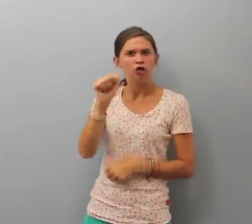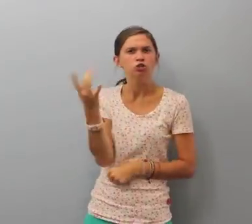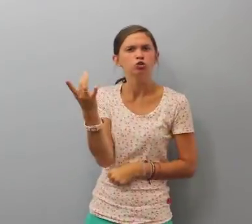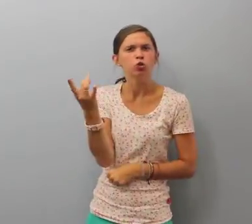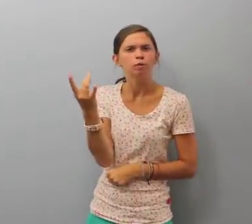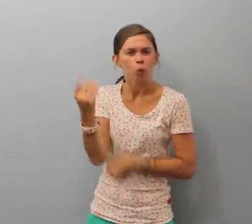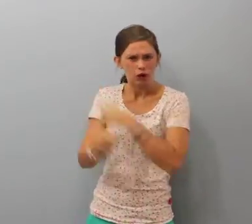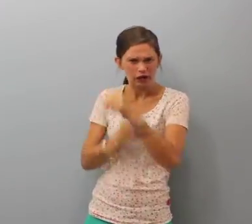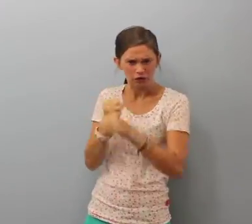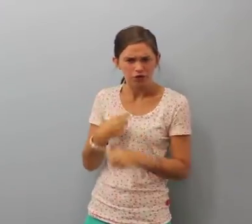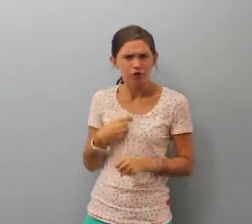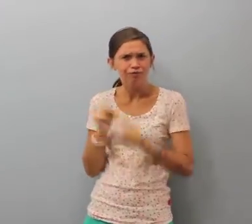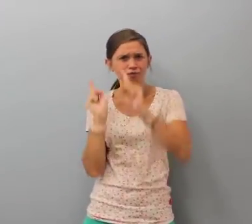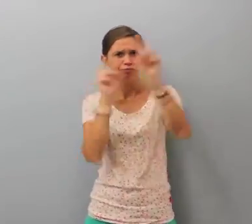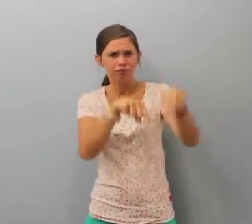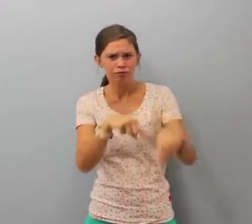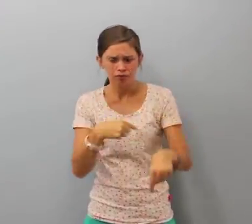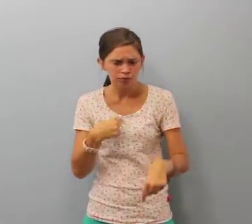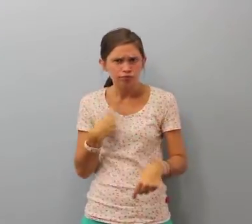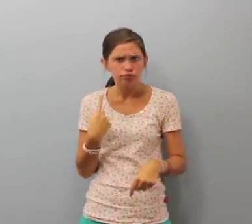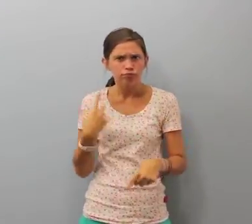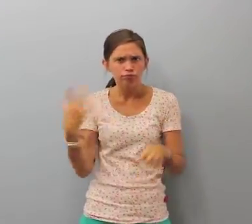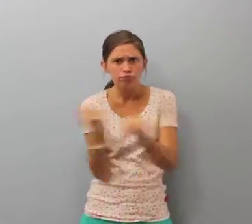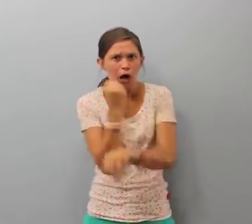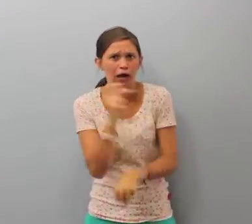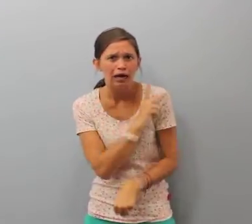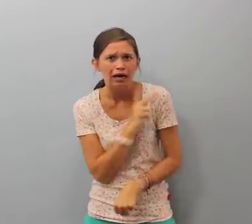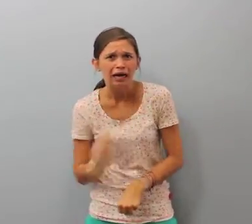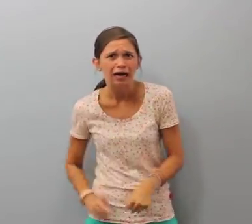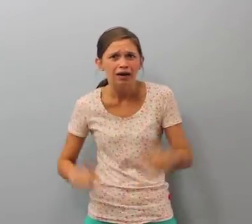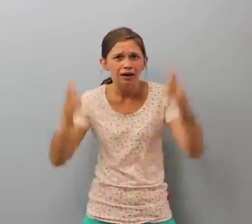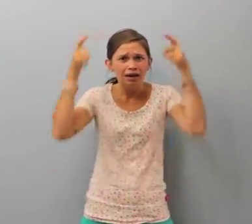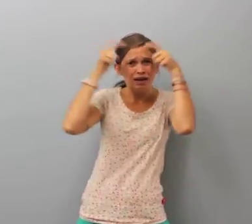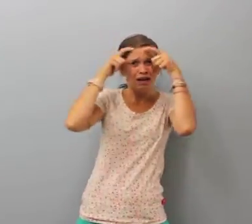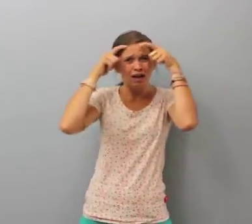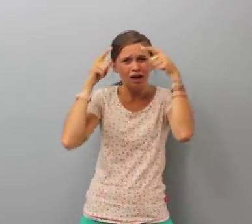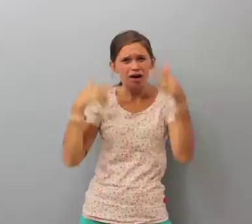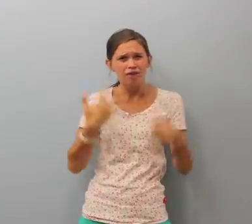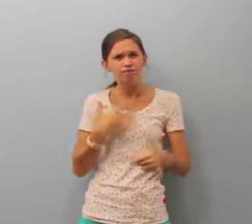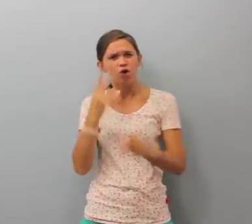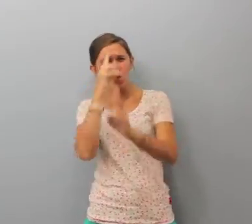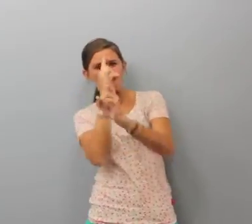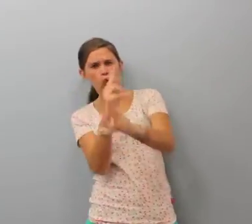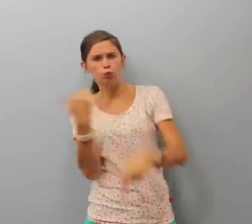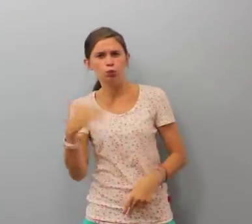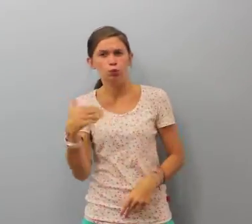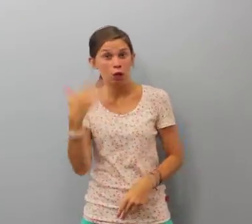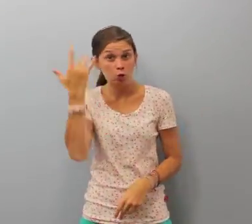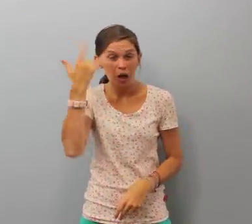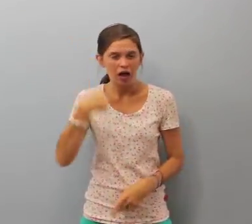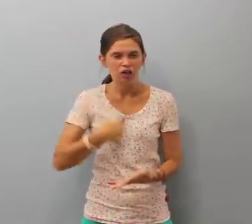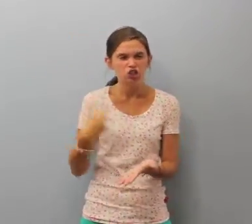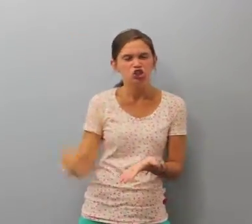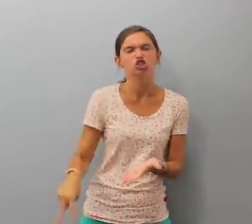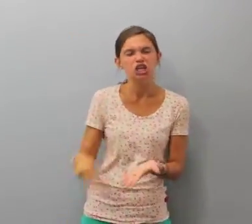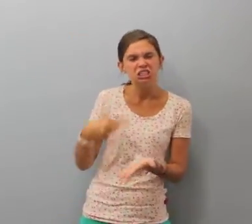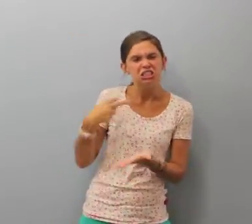prom. Sophomore year, he went to the prom and he won the title of prom king. He said